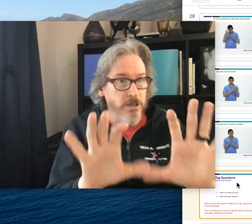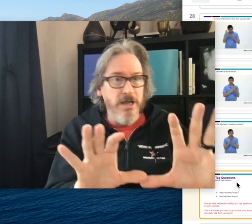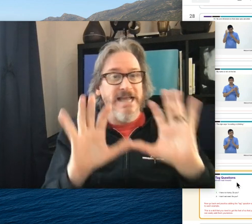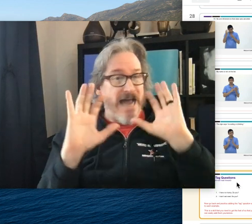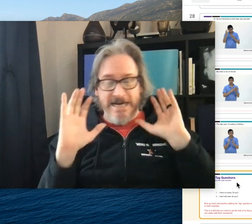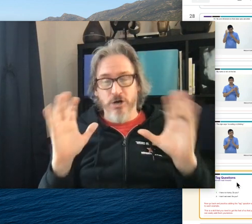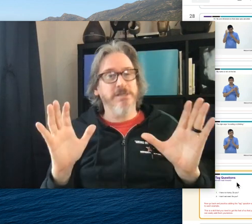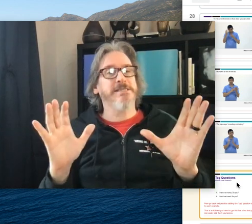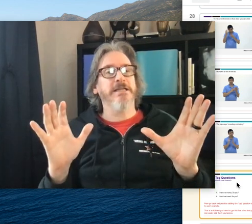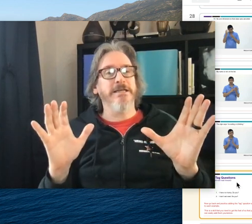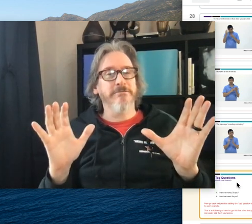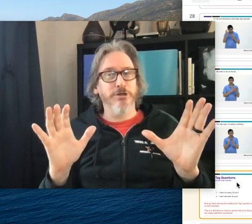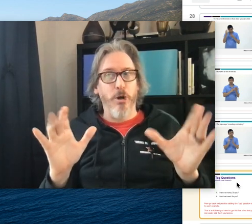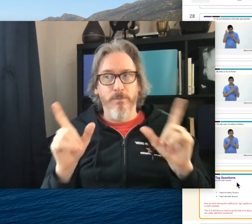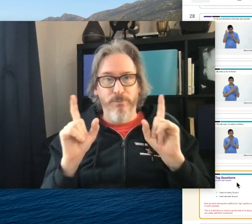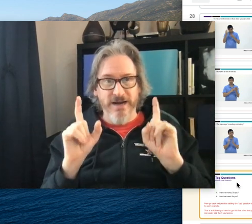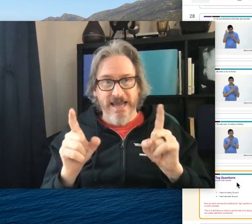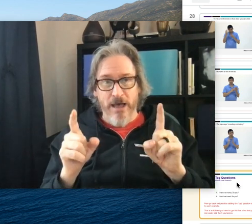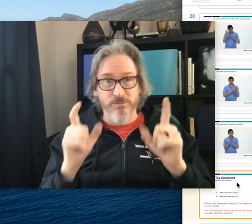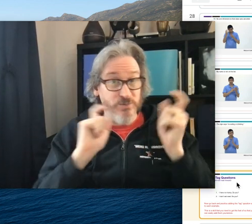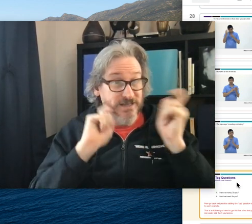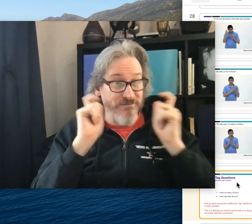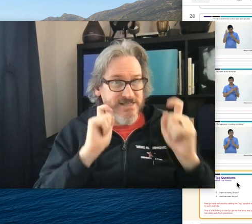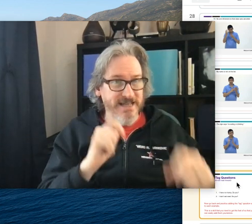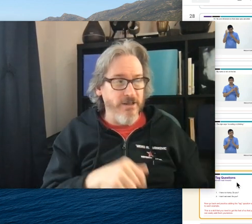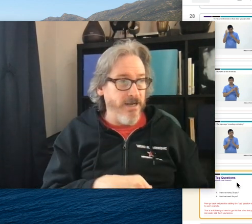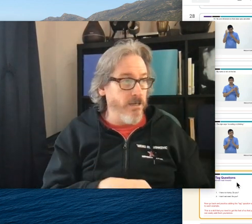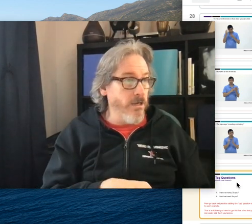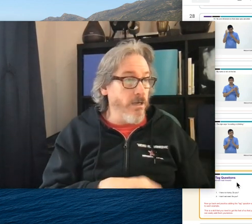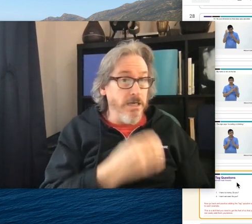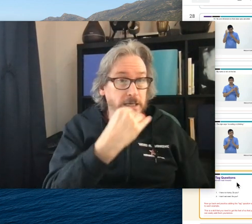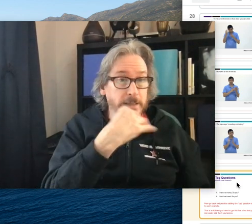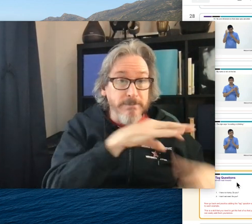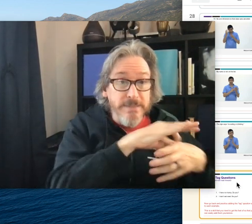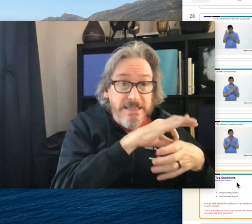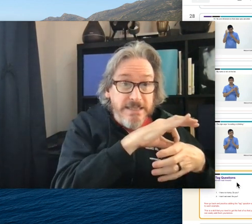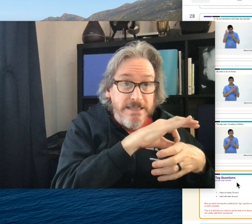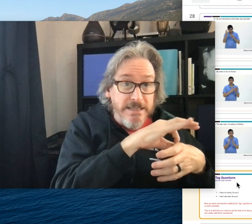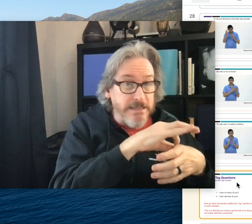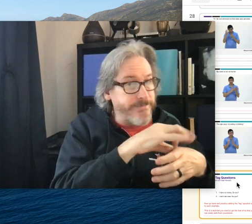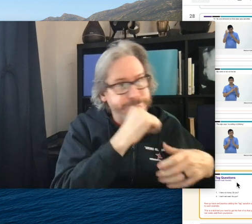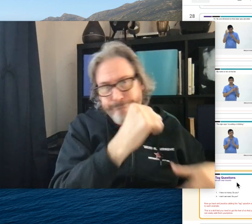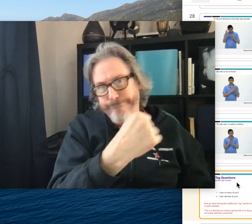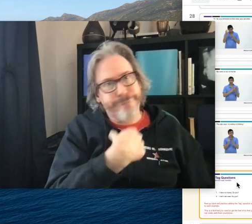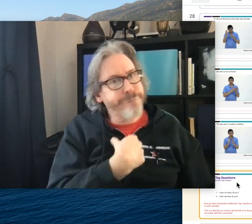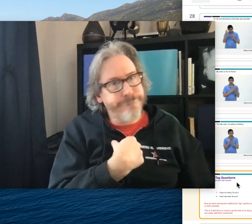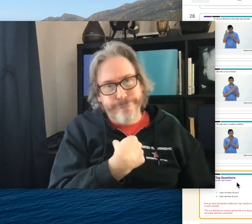okay. I know it's silly, but it helps with that physicality.